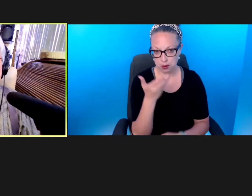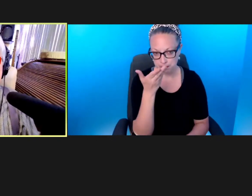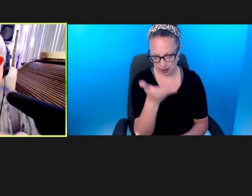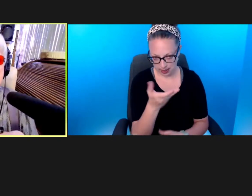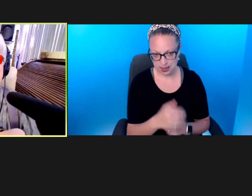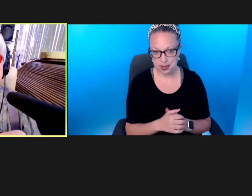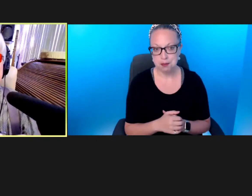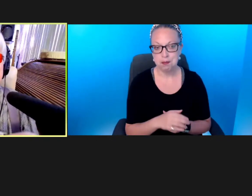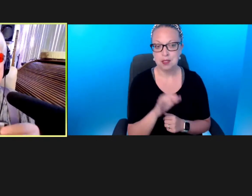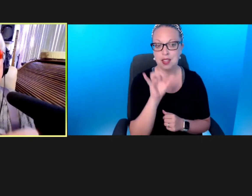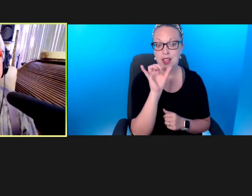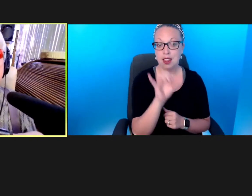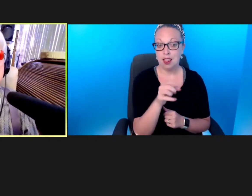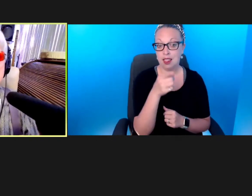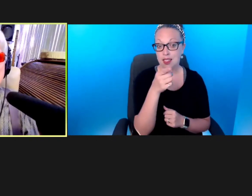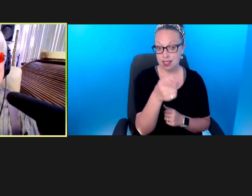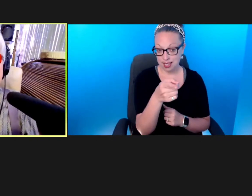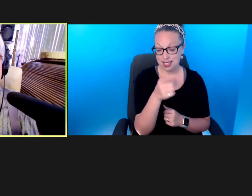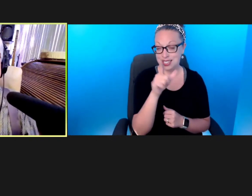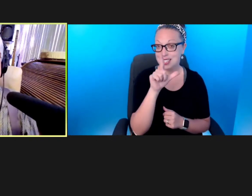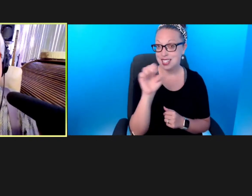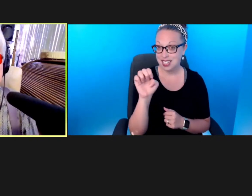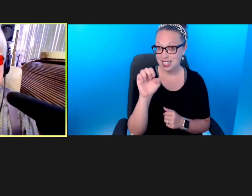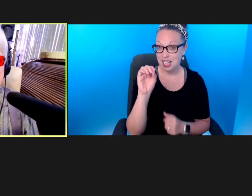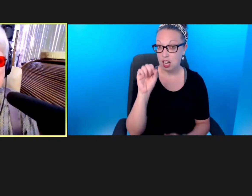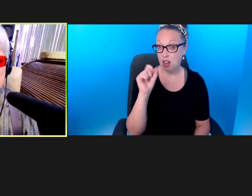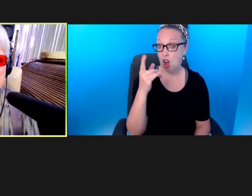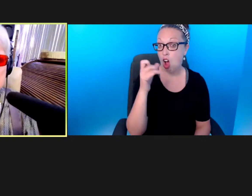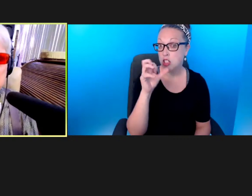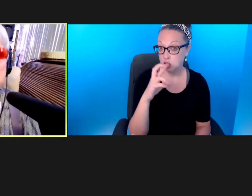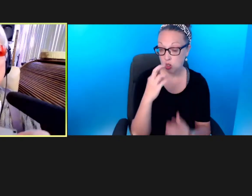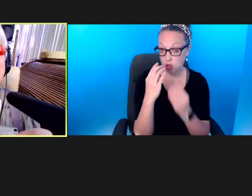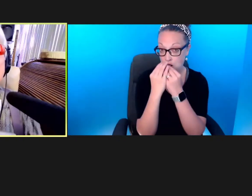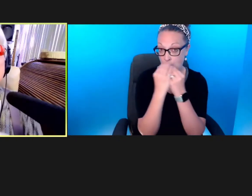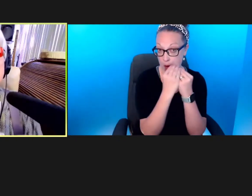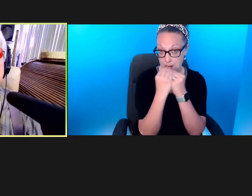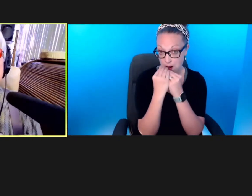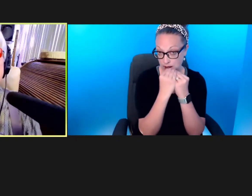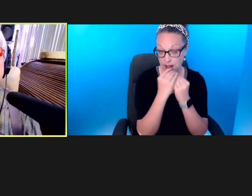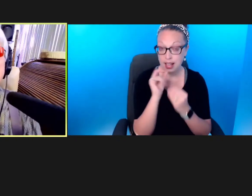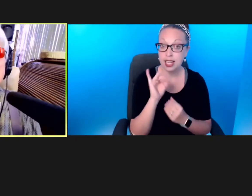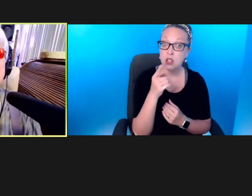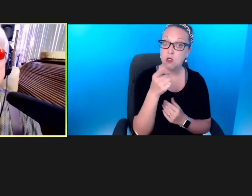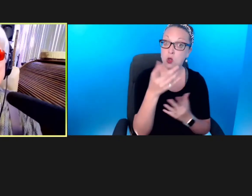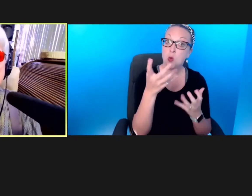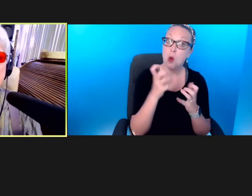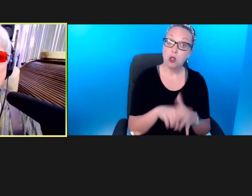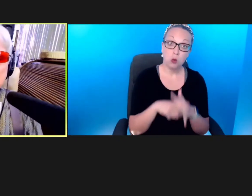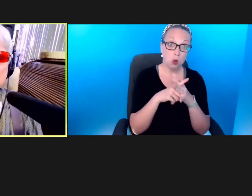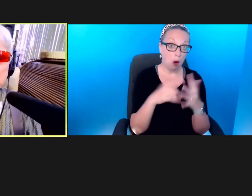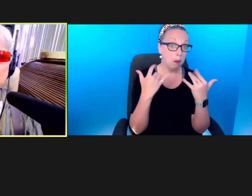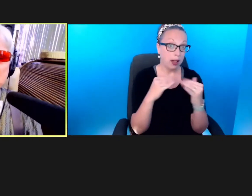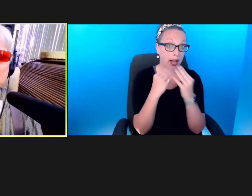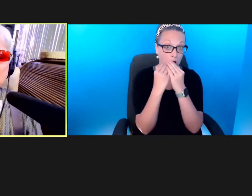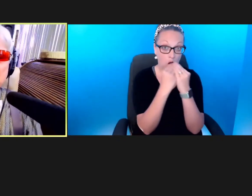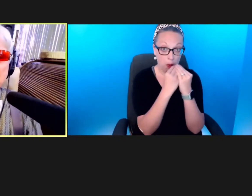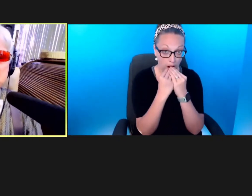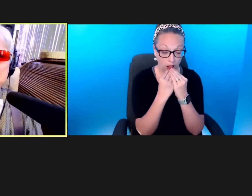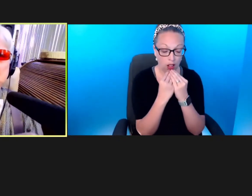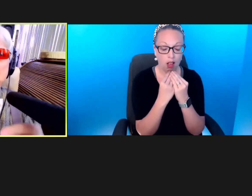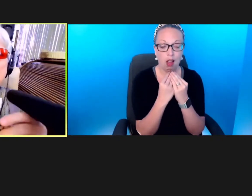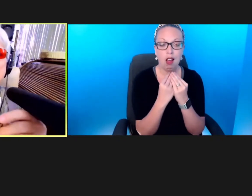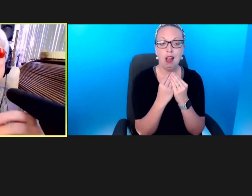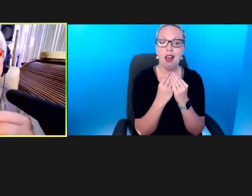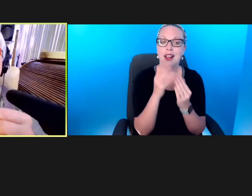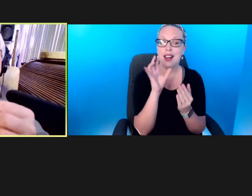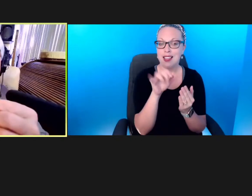This happens to be a Lee Oscar harmonica. For those of you who want to get into playing harmonica, the beauty of the Lee